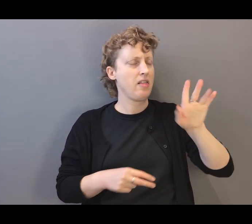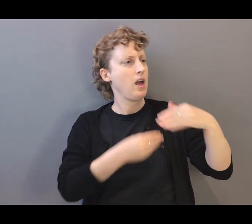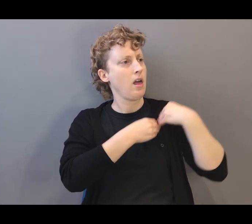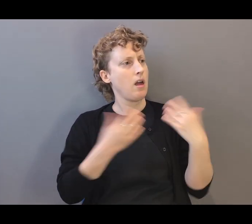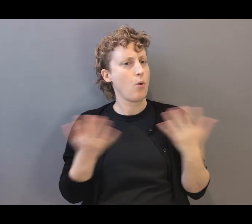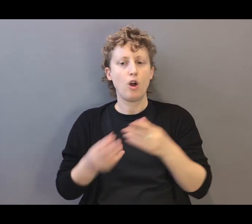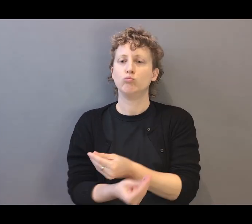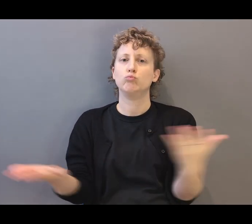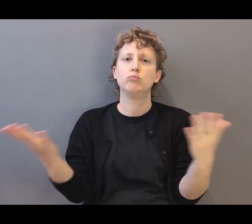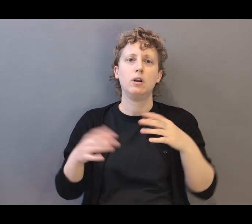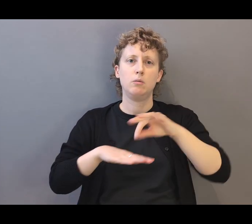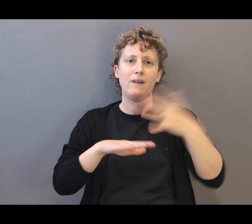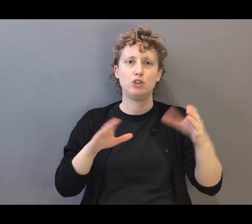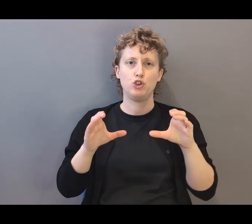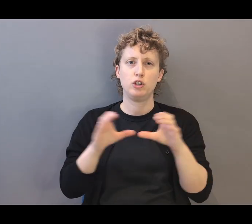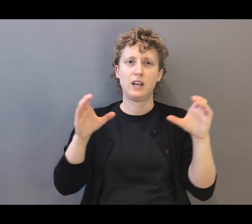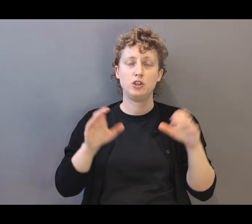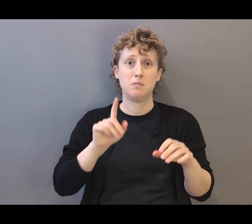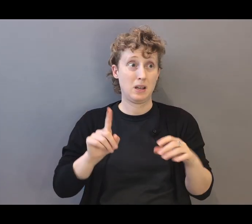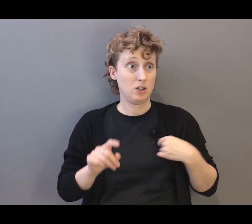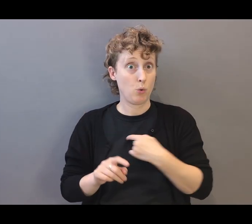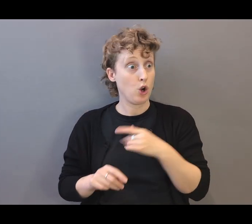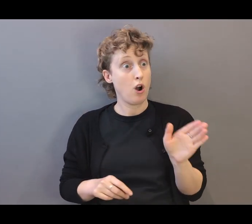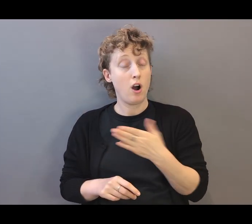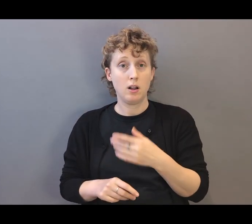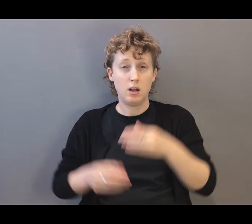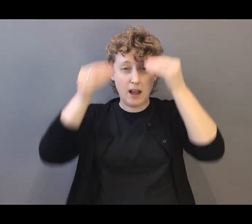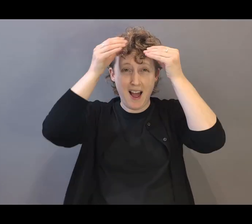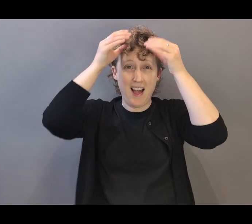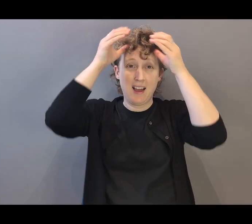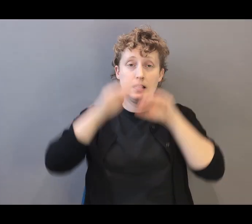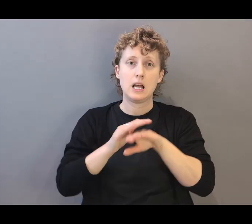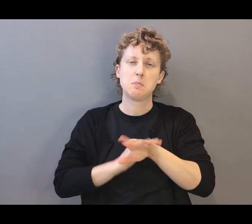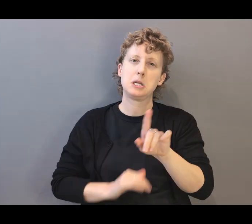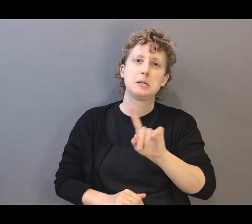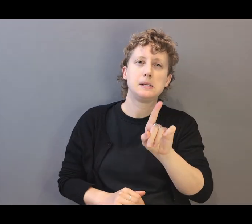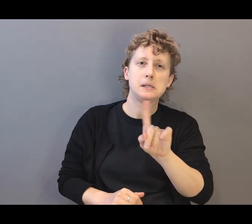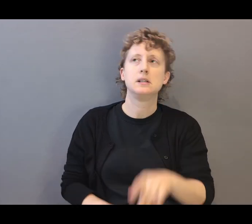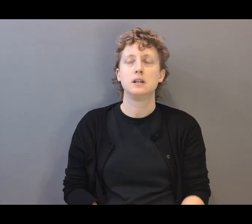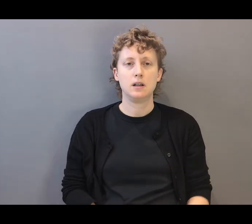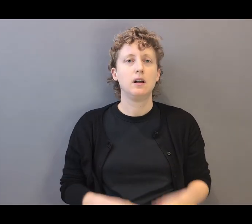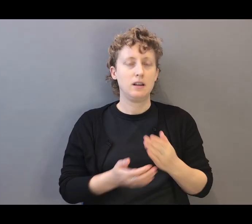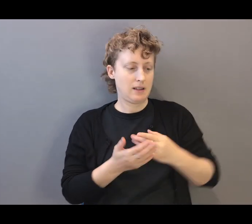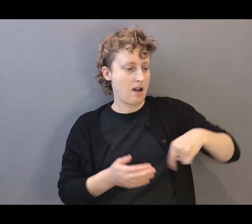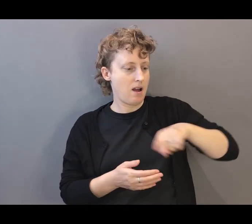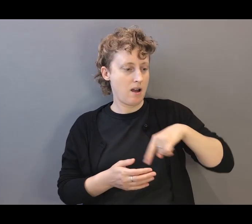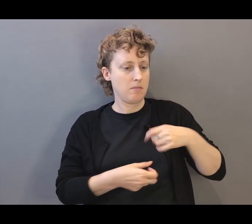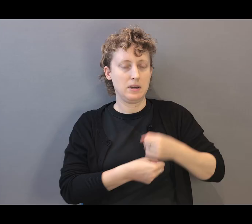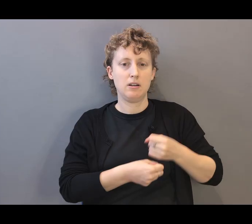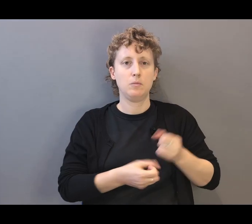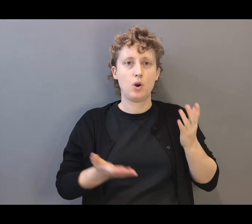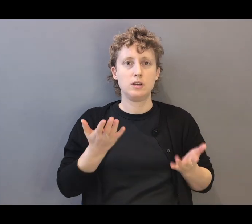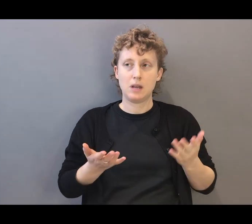mean, most people are not experts. So a small proportion of the employees may be suitable to take